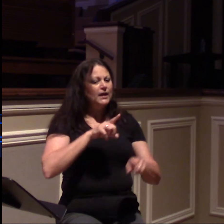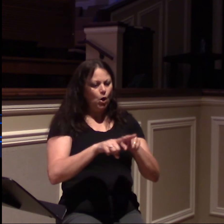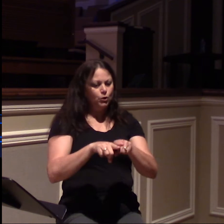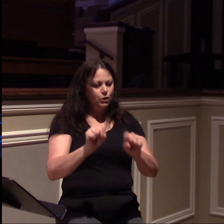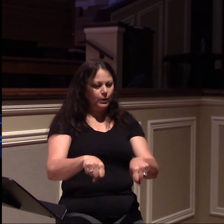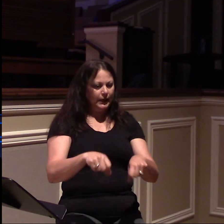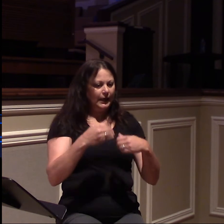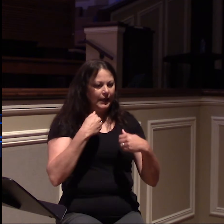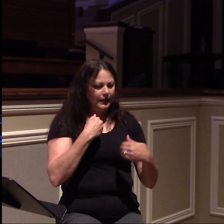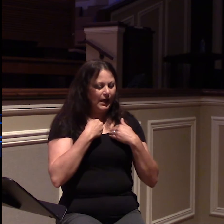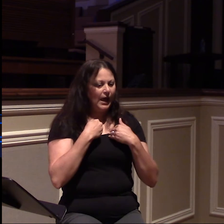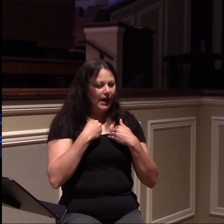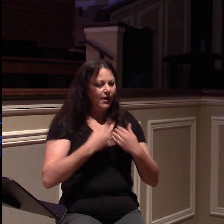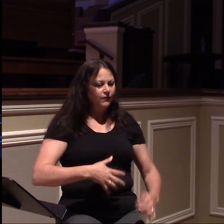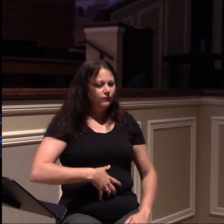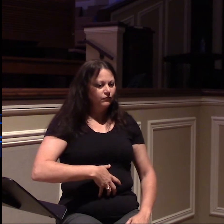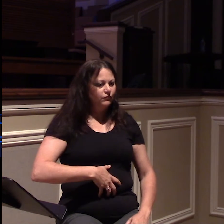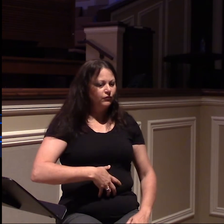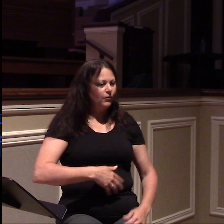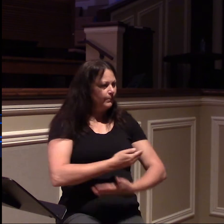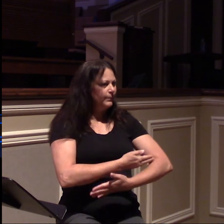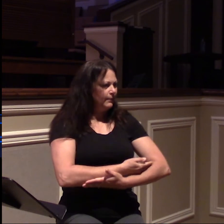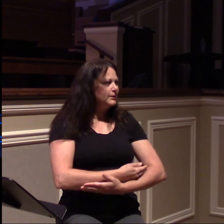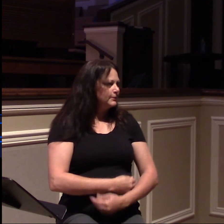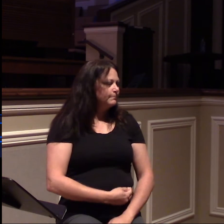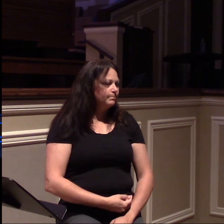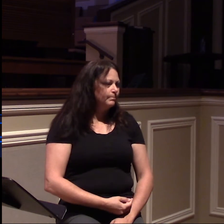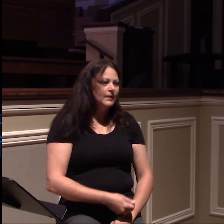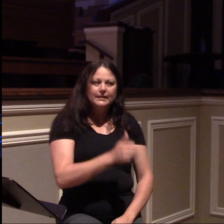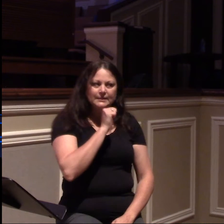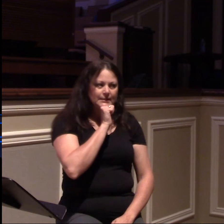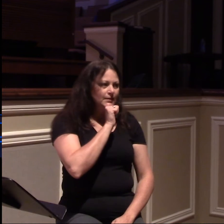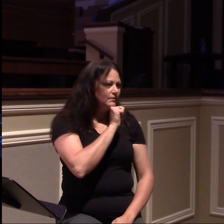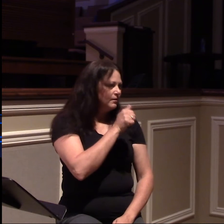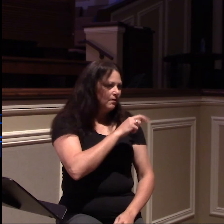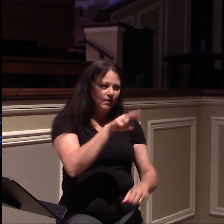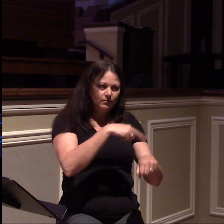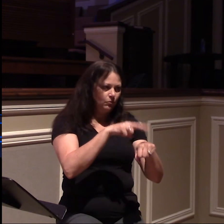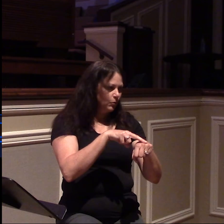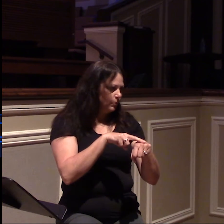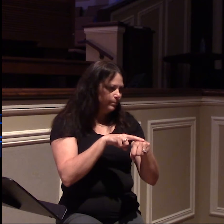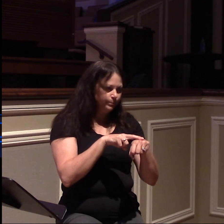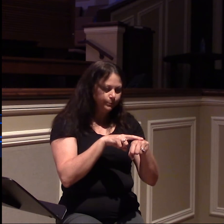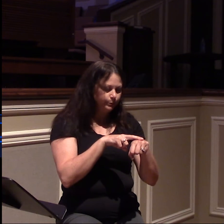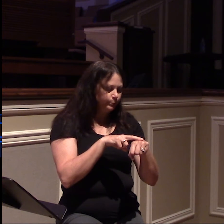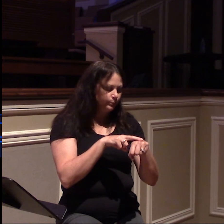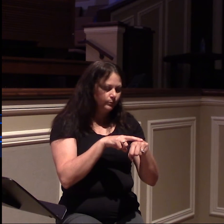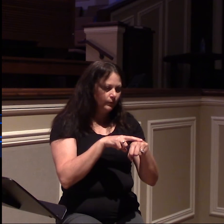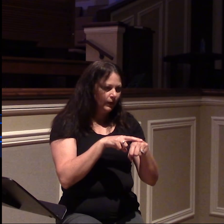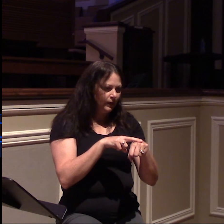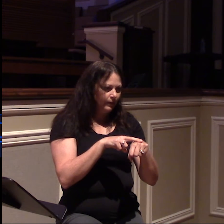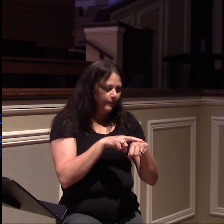See, it's not rational. And it's rooted in a faith claim that you can make a radical distinction between the